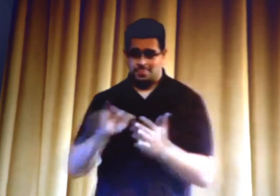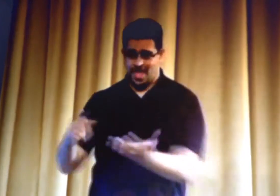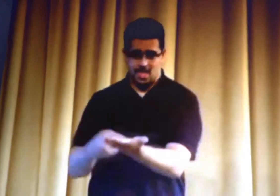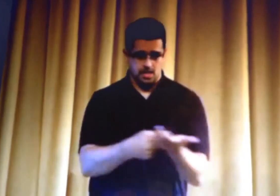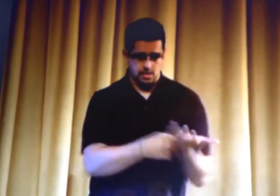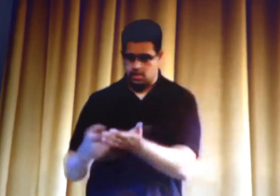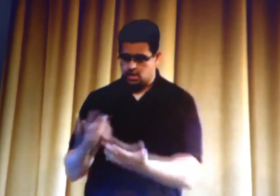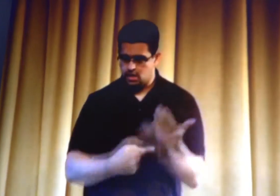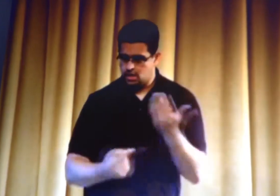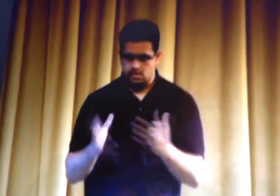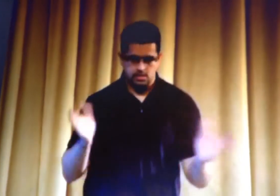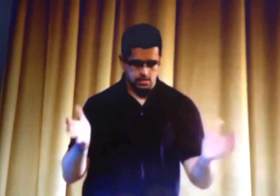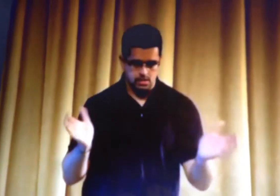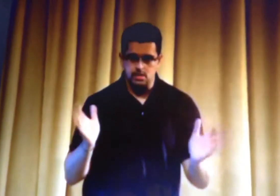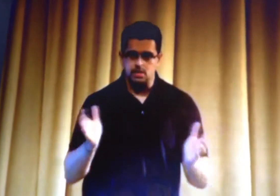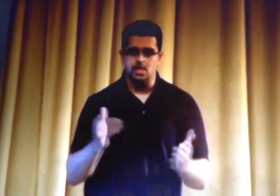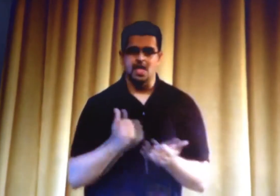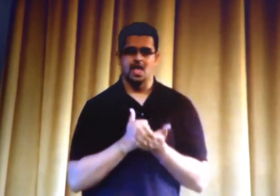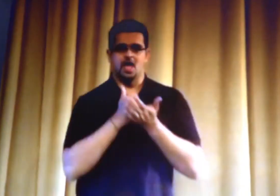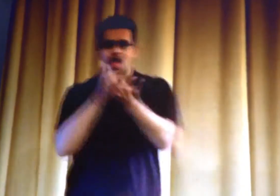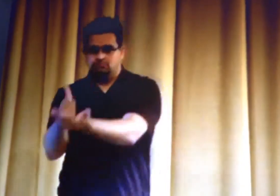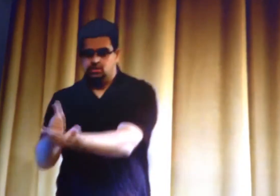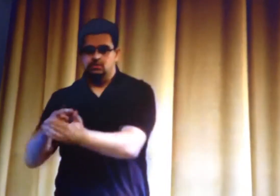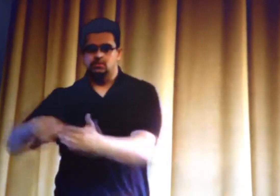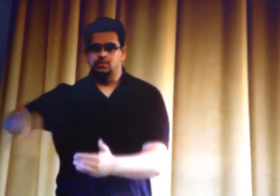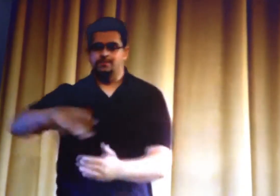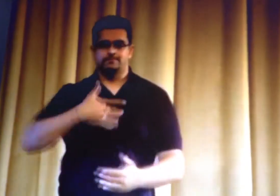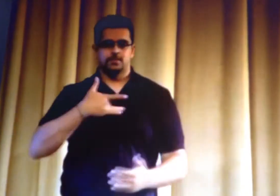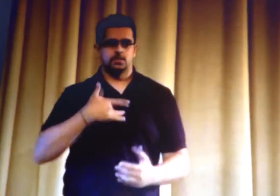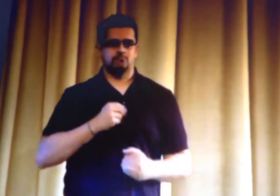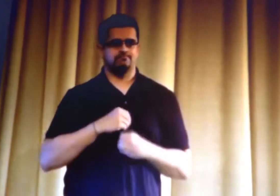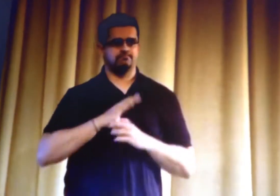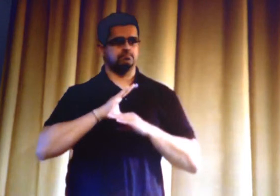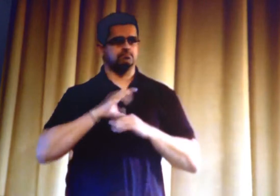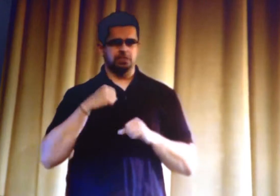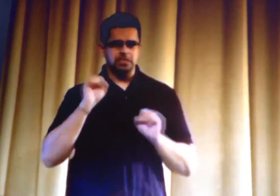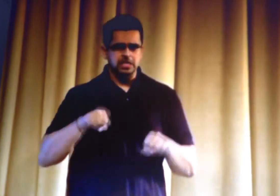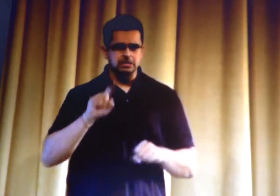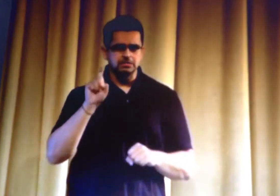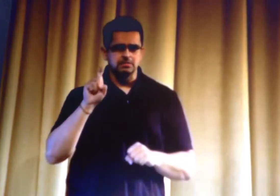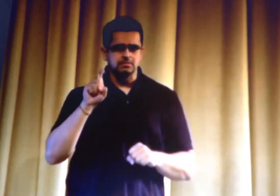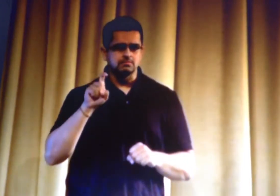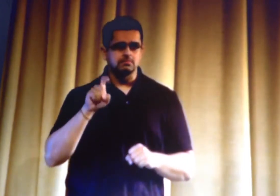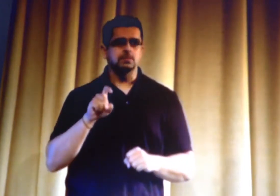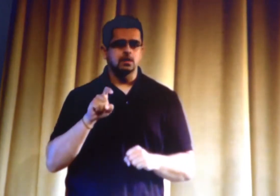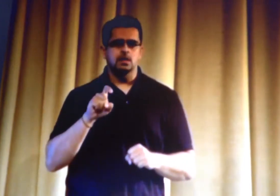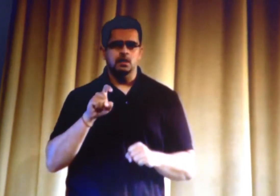deaf people, we asked them what their dreams were, and they said that they couldn't do these things because they were deaf. And as we were able to help them,